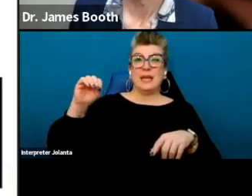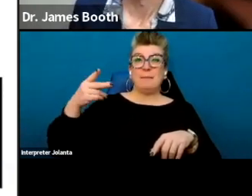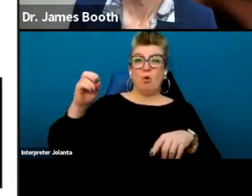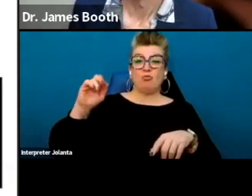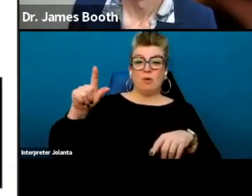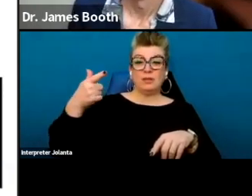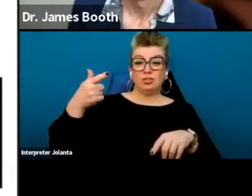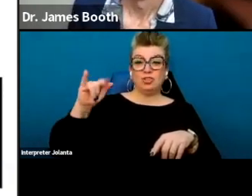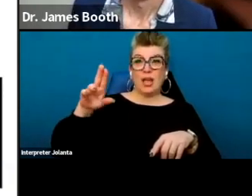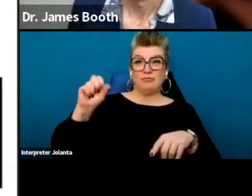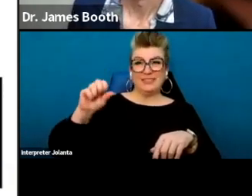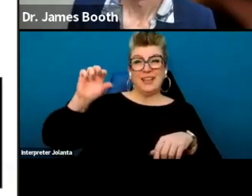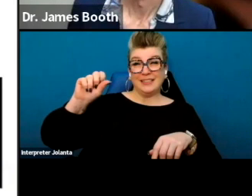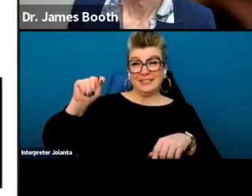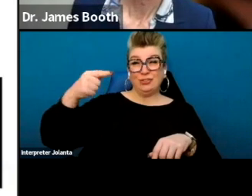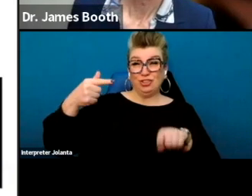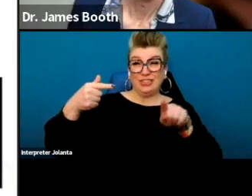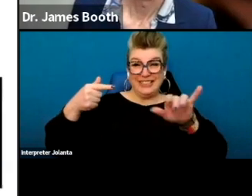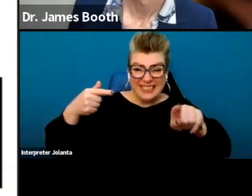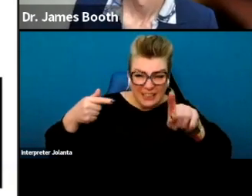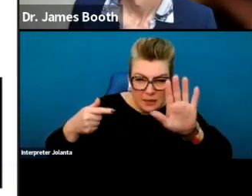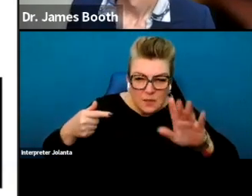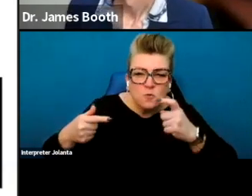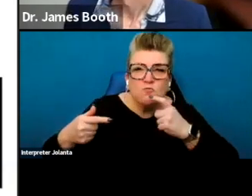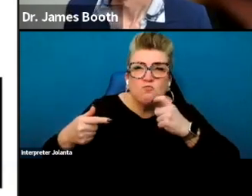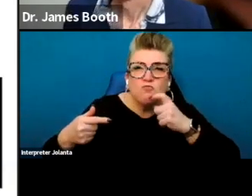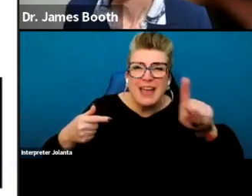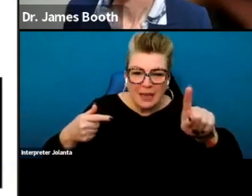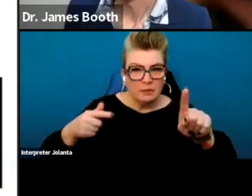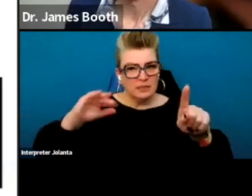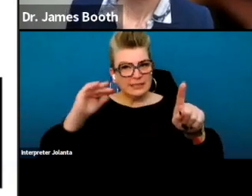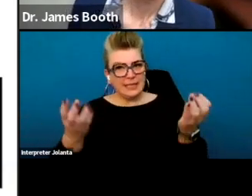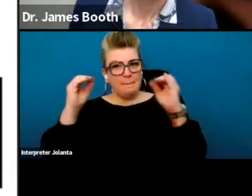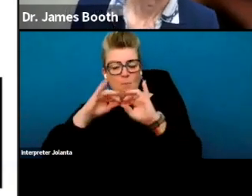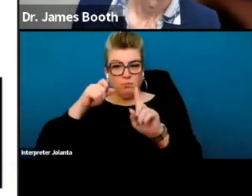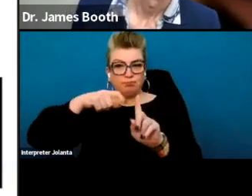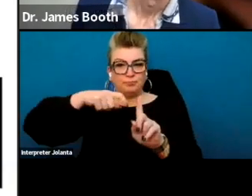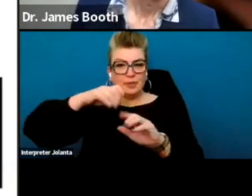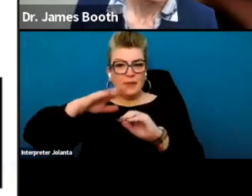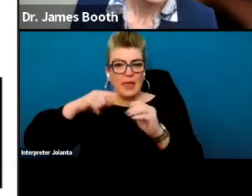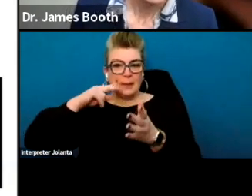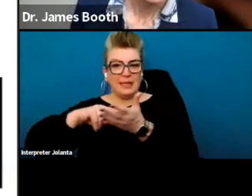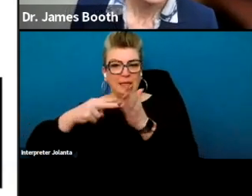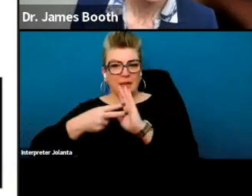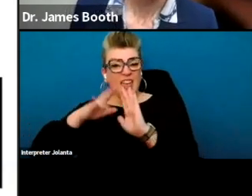greater activation than the meaning task. That's an index of specialization. That's indicated in red